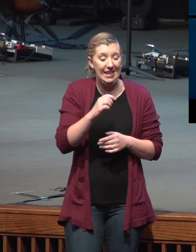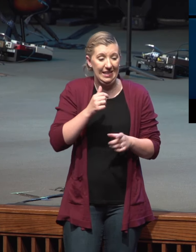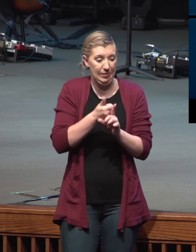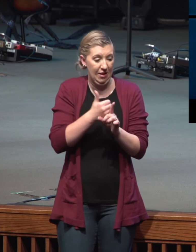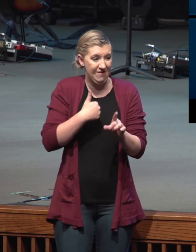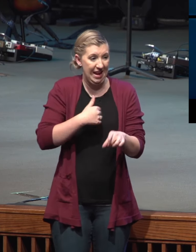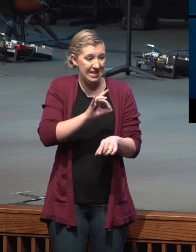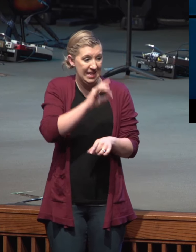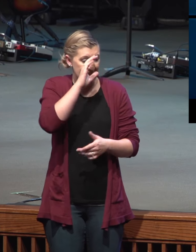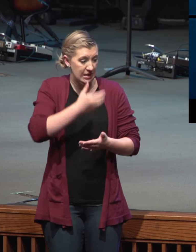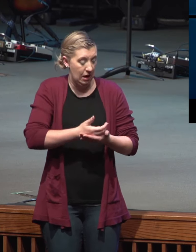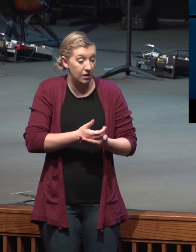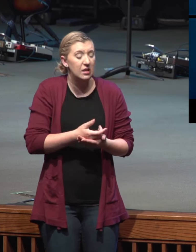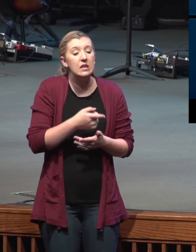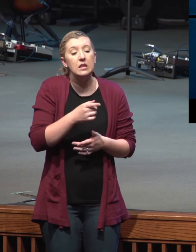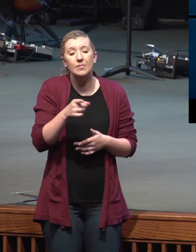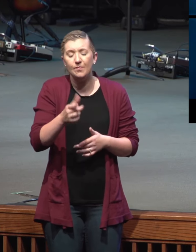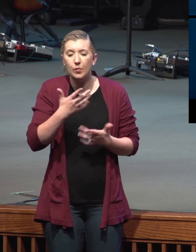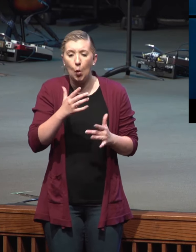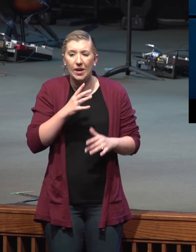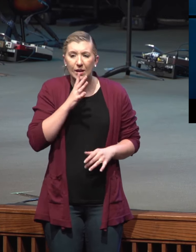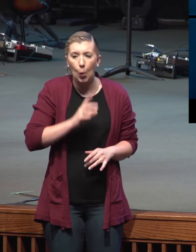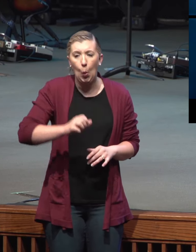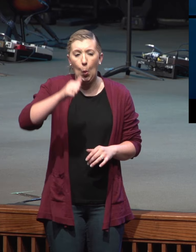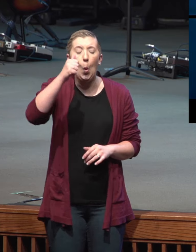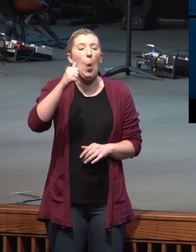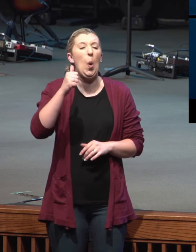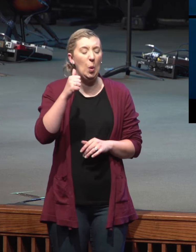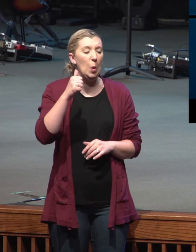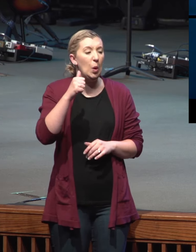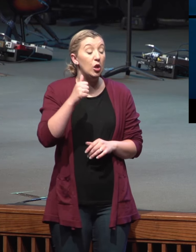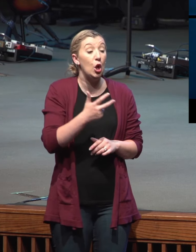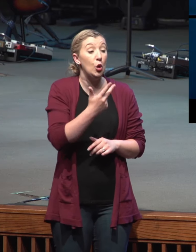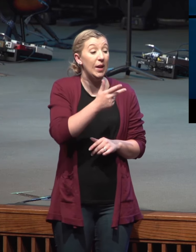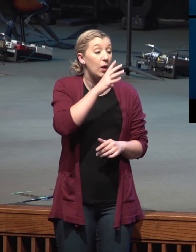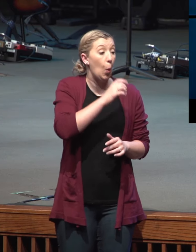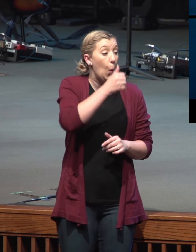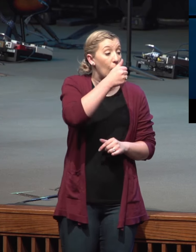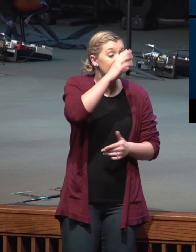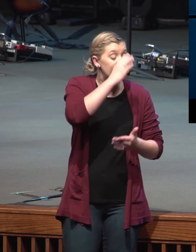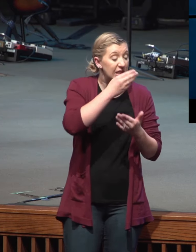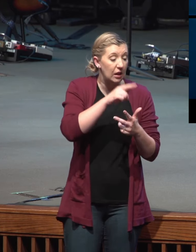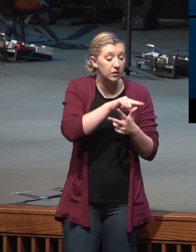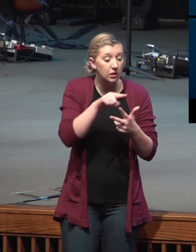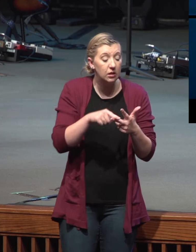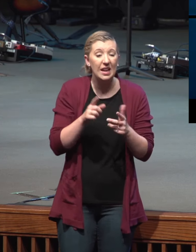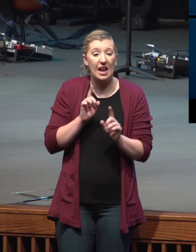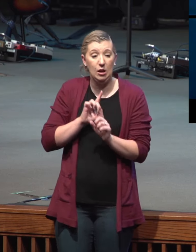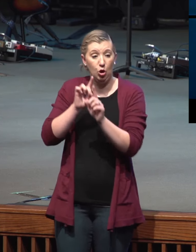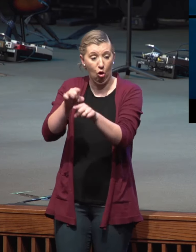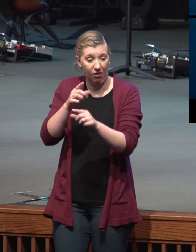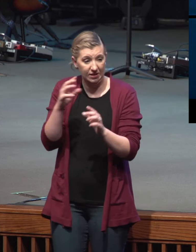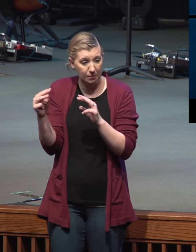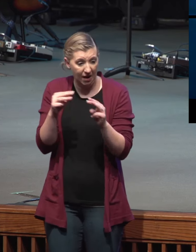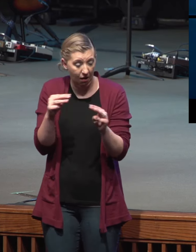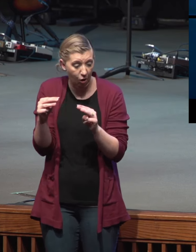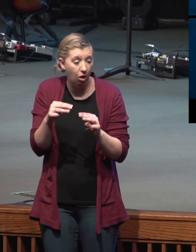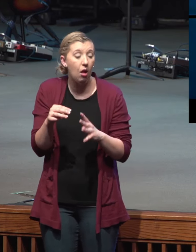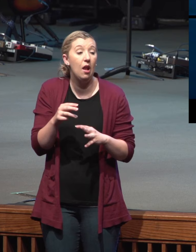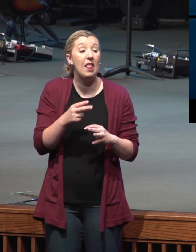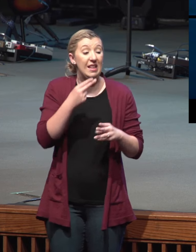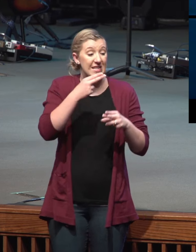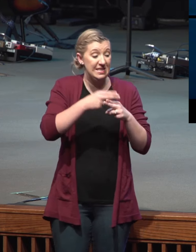days of Saul, the man was already old and advanced in years. The 3 oldest sons of Jesse had followed Saul to battle. And the names of his